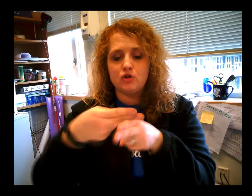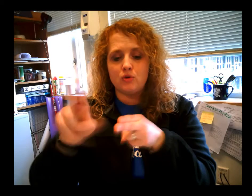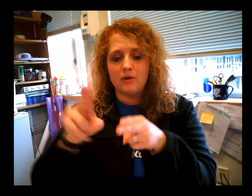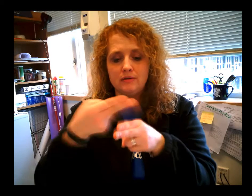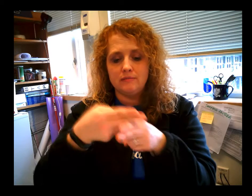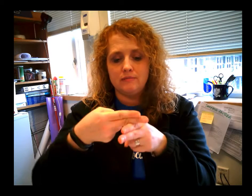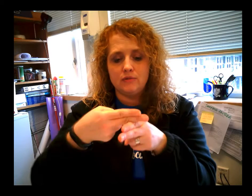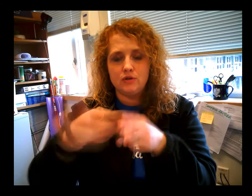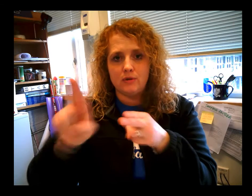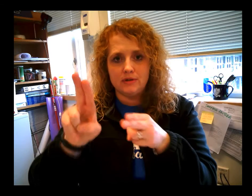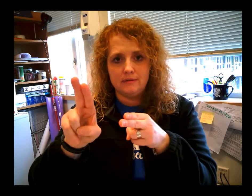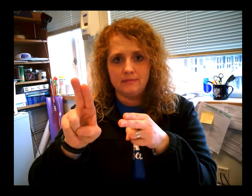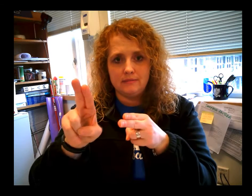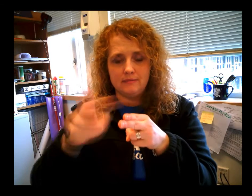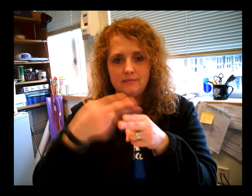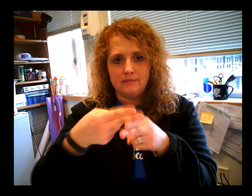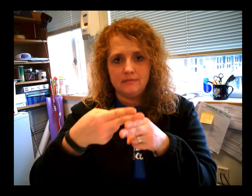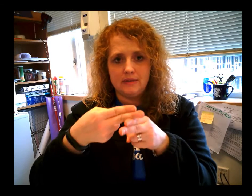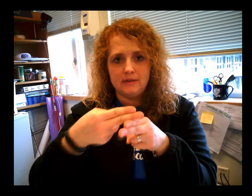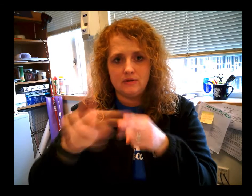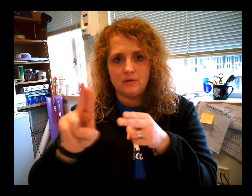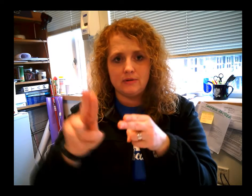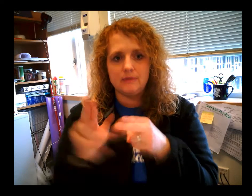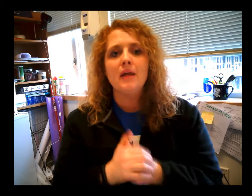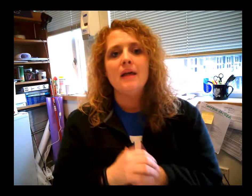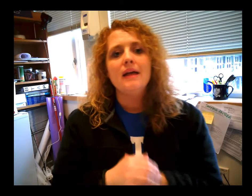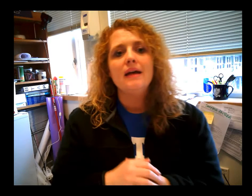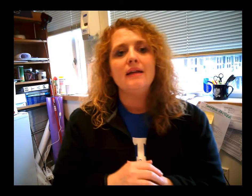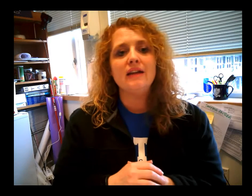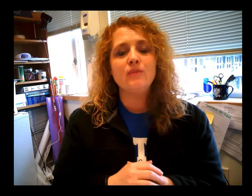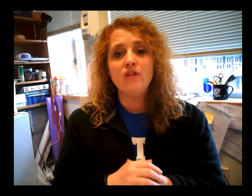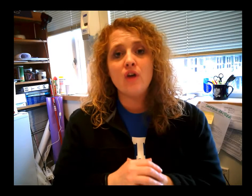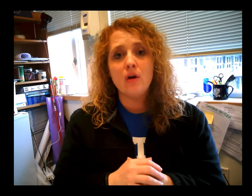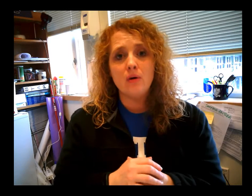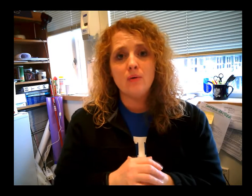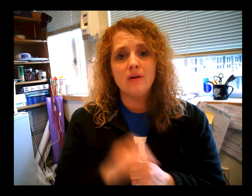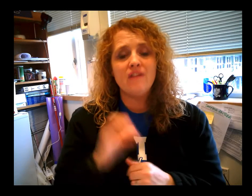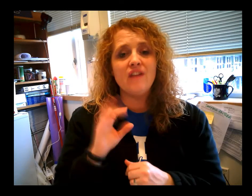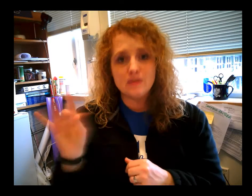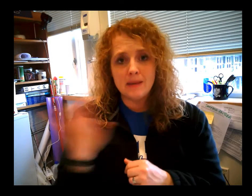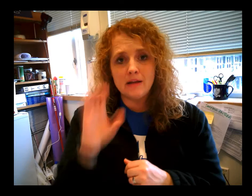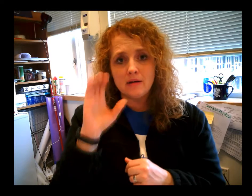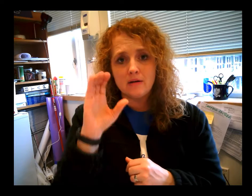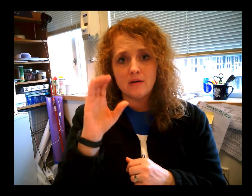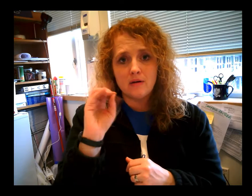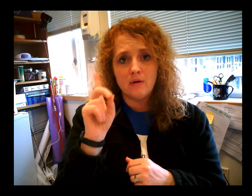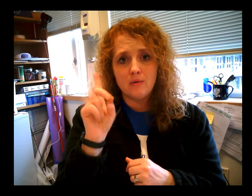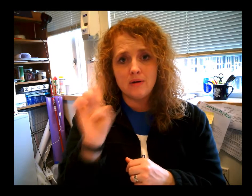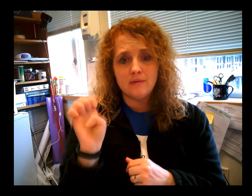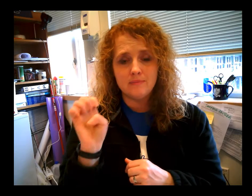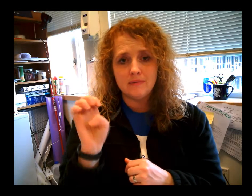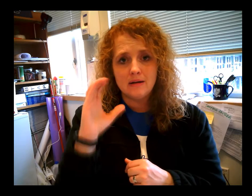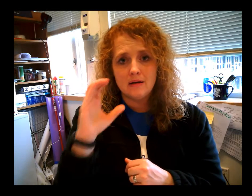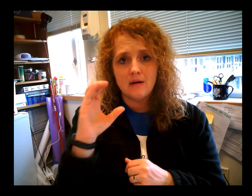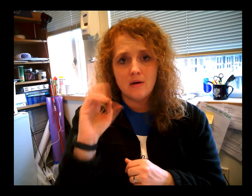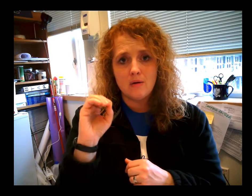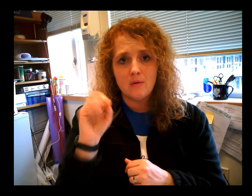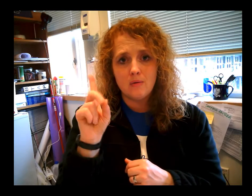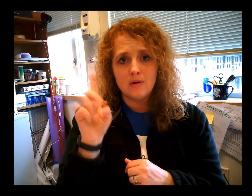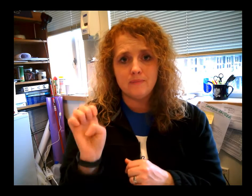short, short, short. Next one is code, finger spell it, code, code,